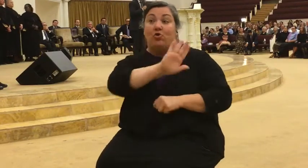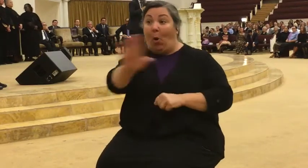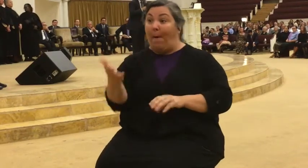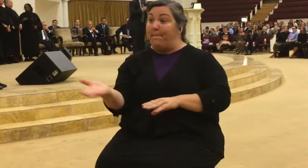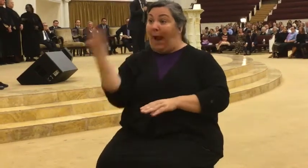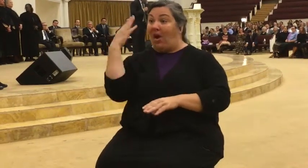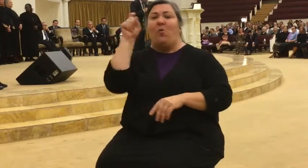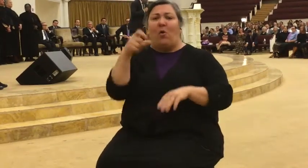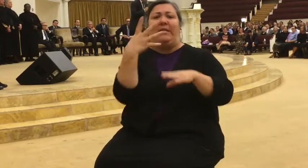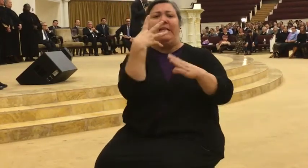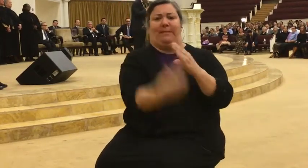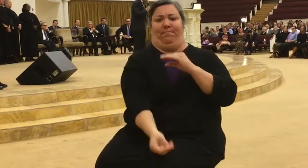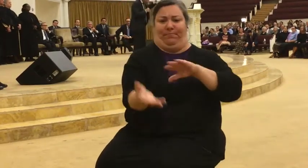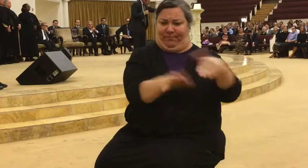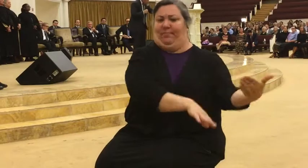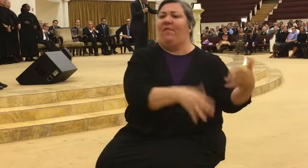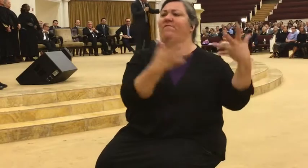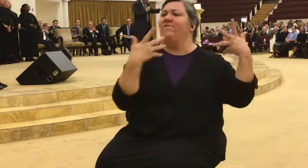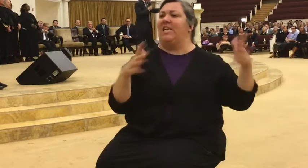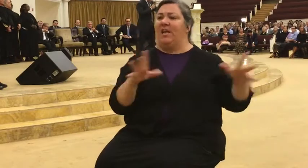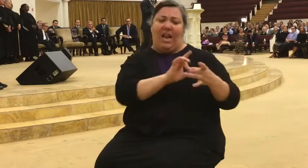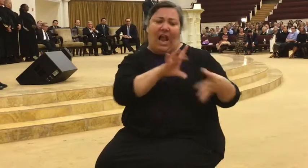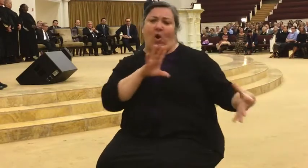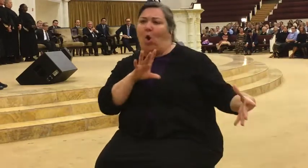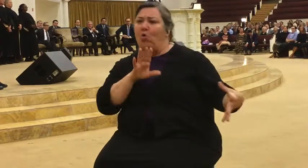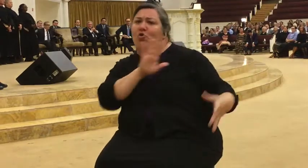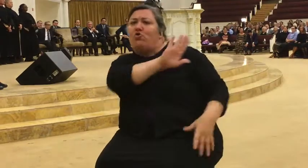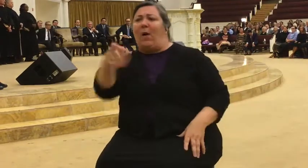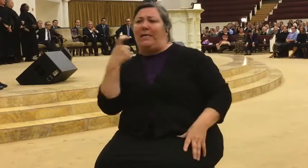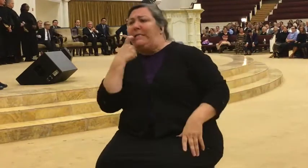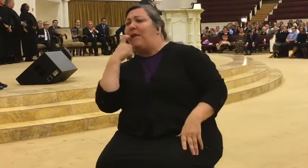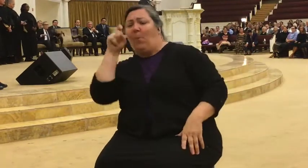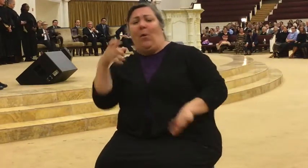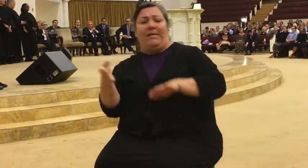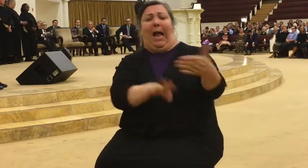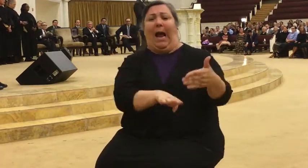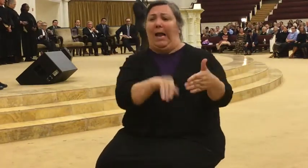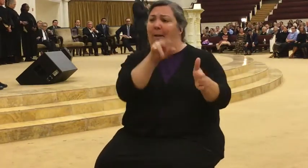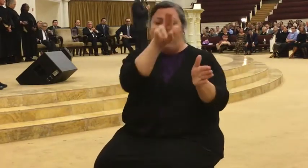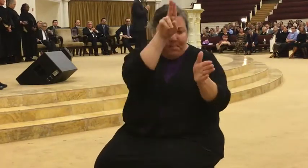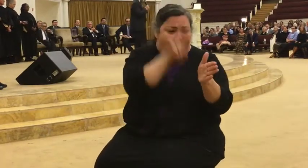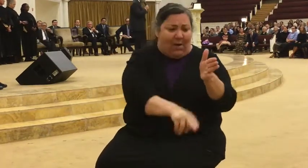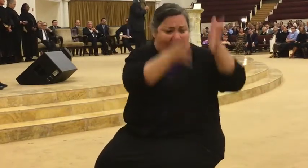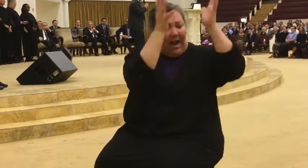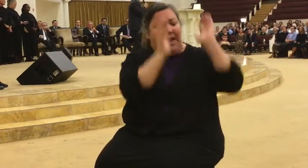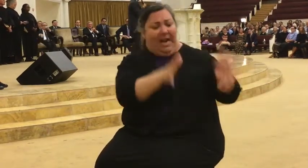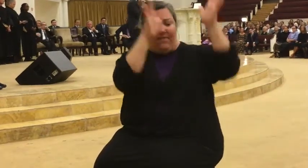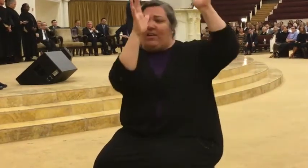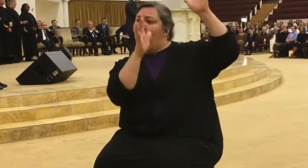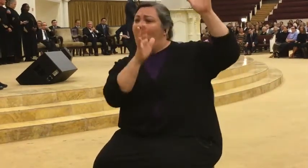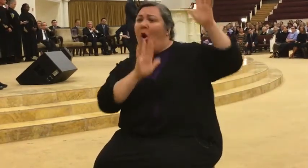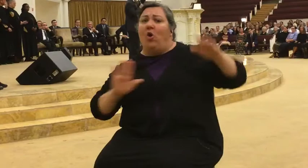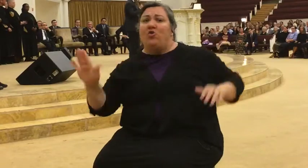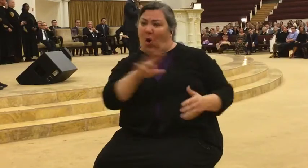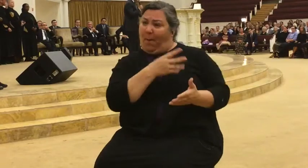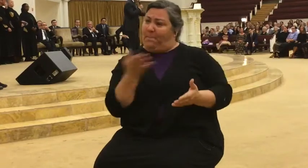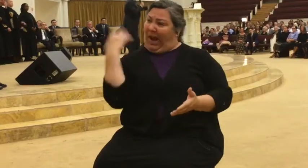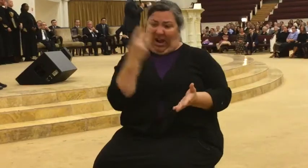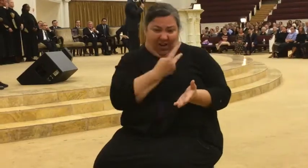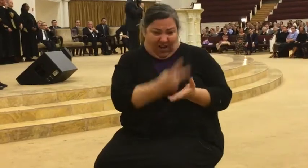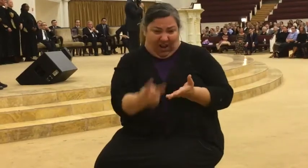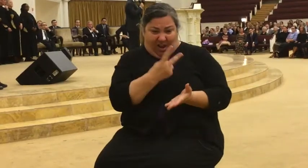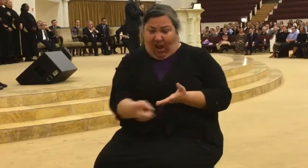die, bury it, and let it go. Your addictions are supposed to die. You got to bury them and let them go. Your failures and